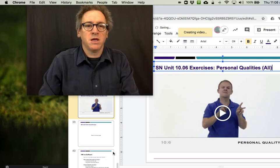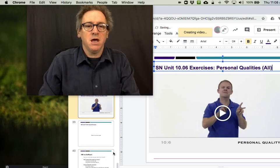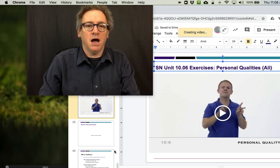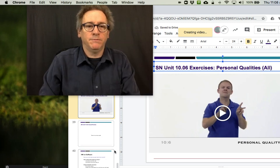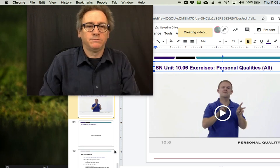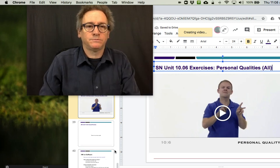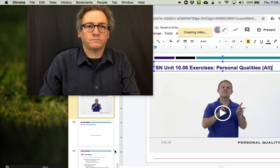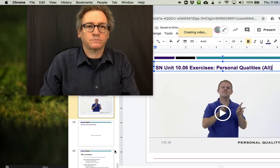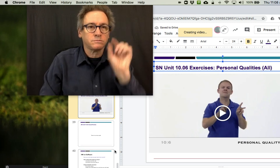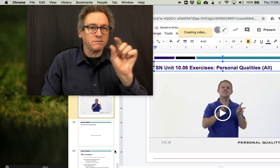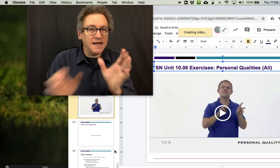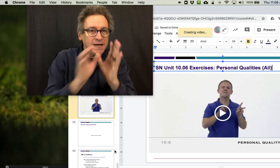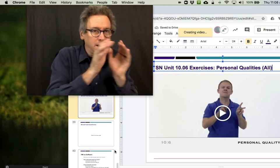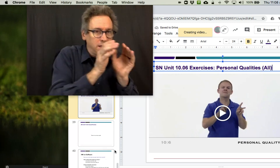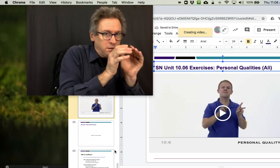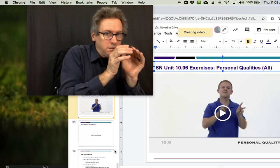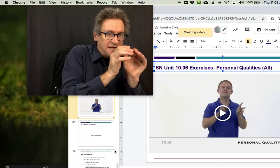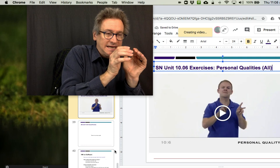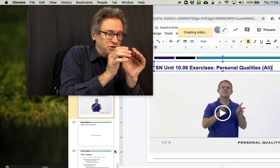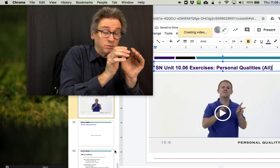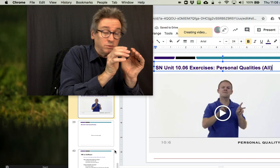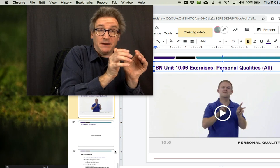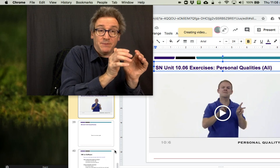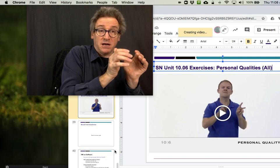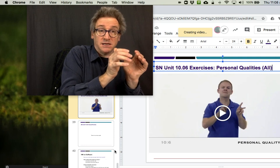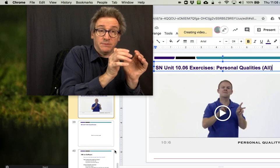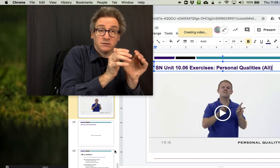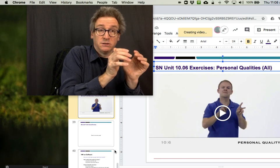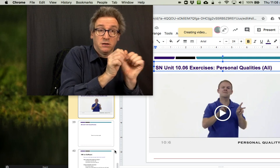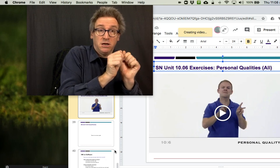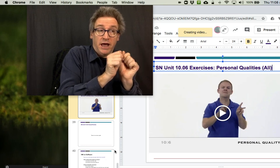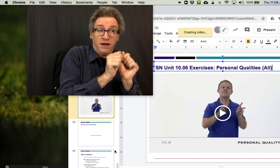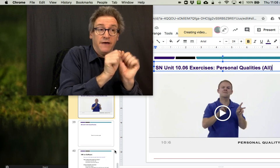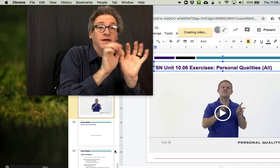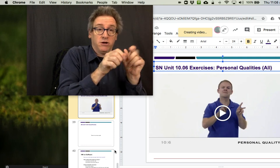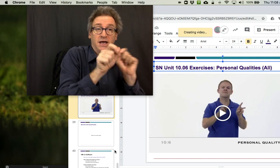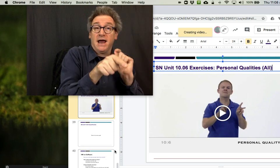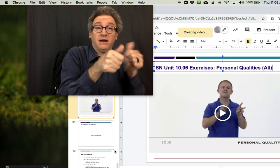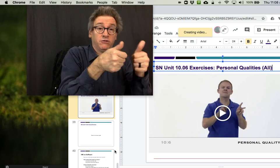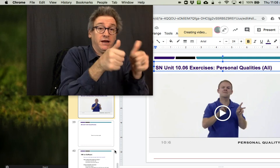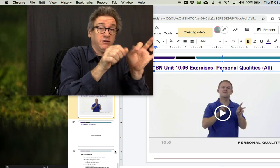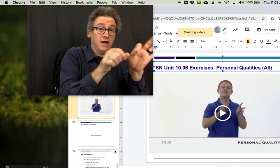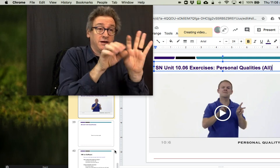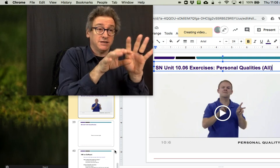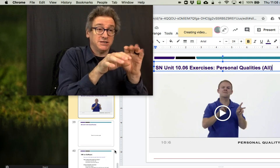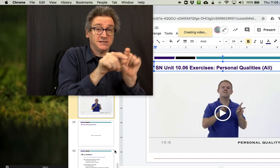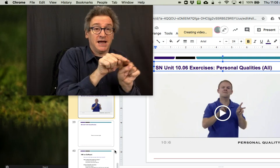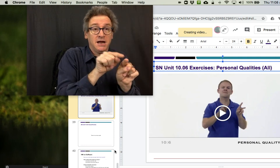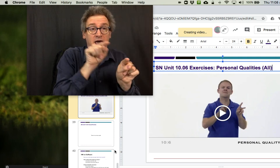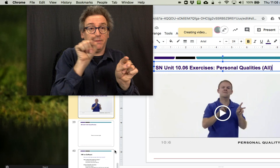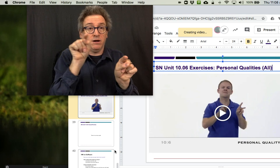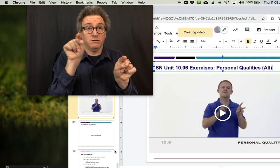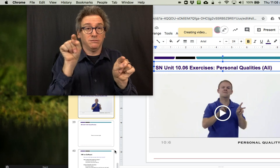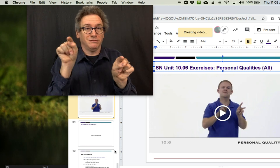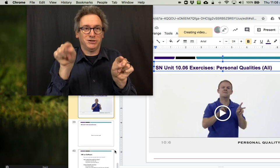there. Signing naturally will set up a concept, And then, okay, got it, great, you got it, digest that.